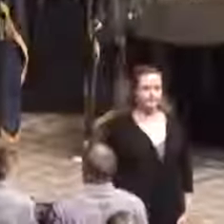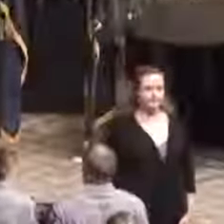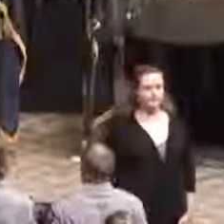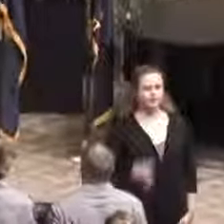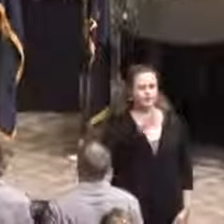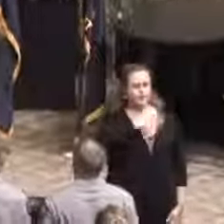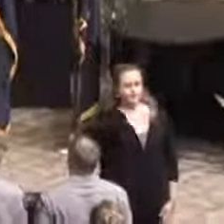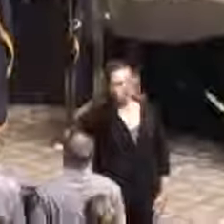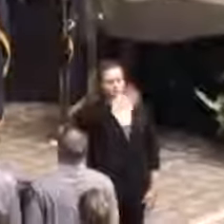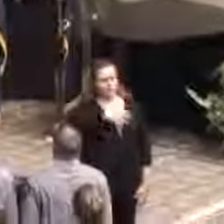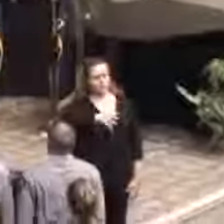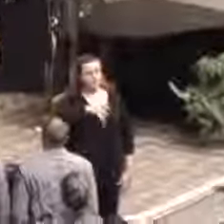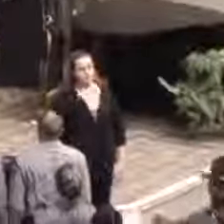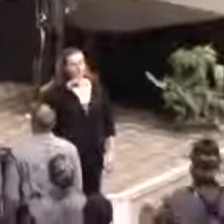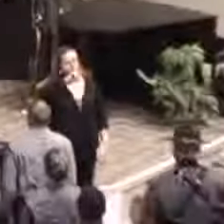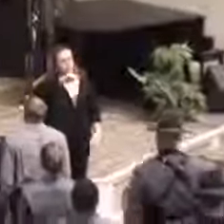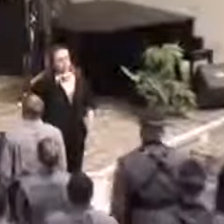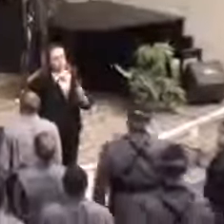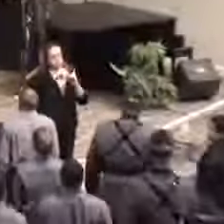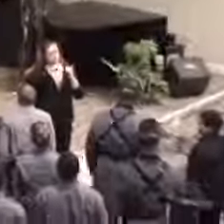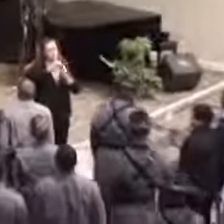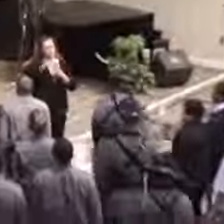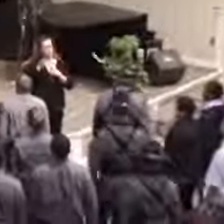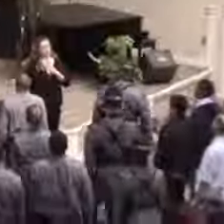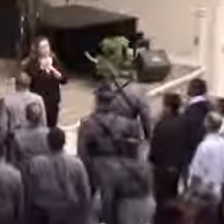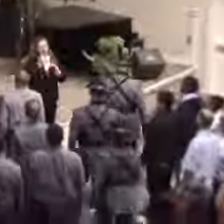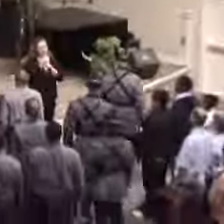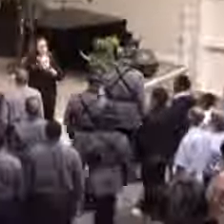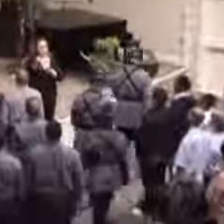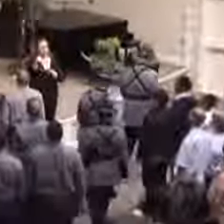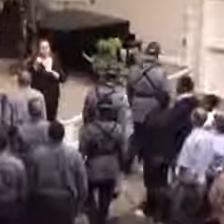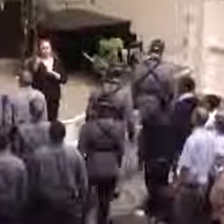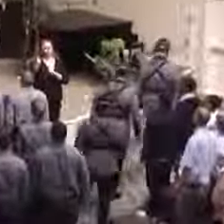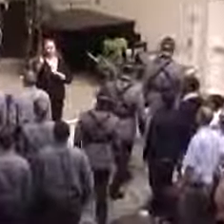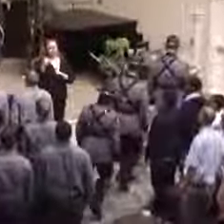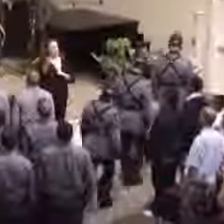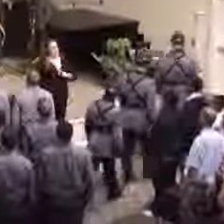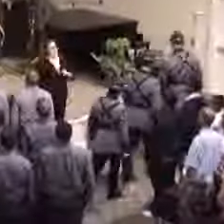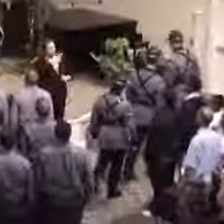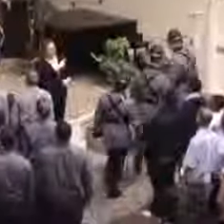Ladies and gentlemen, the Vermont Department of Corrections Honor Guard will now retire our colors.